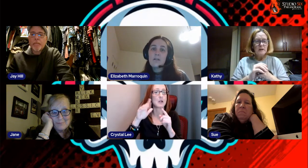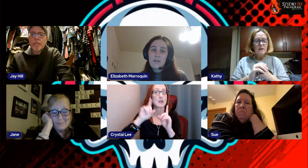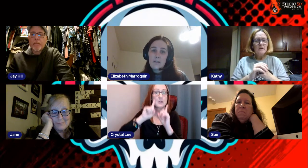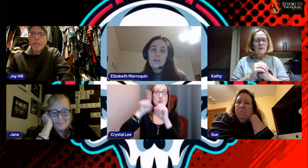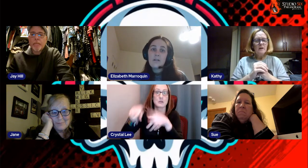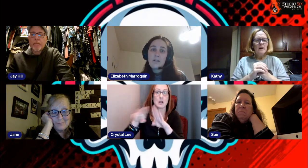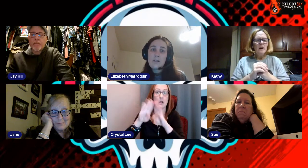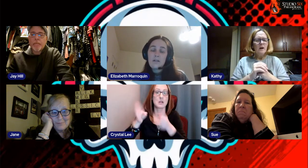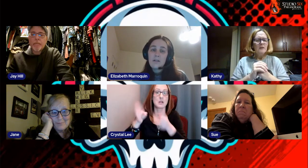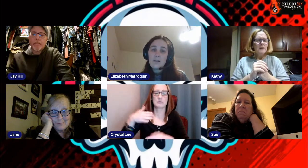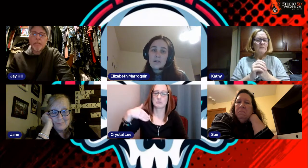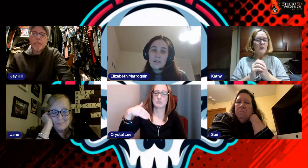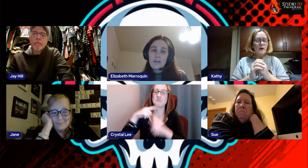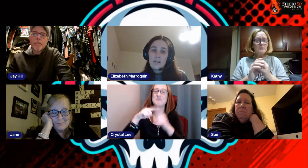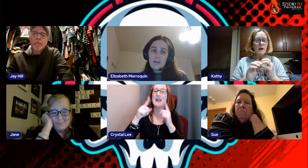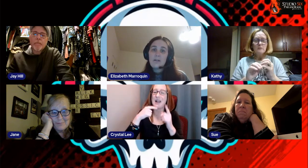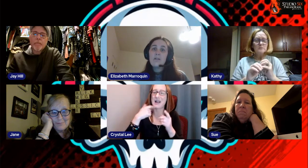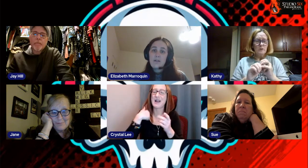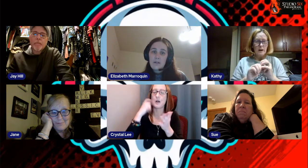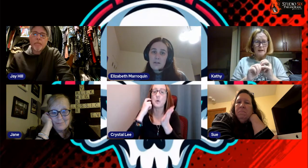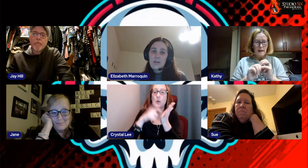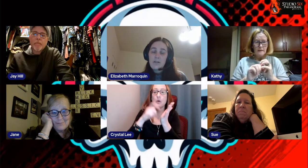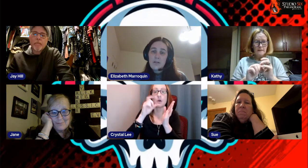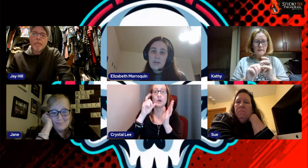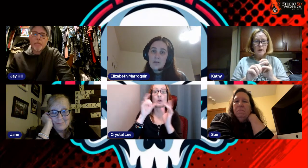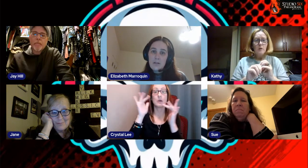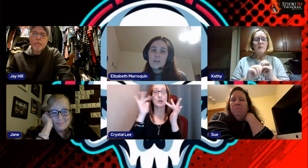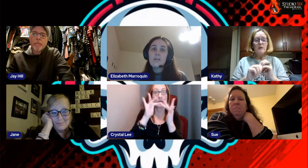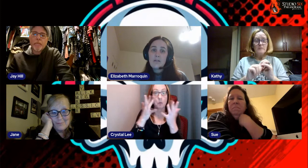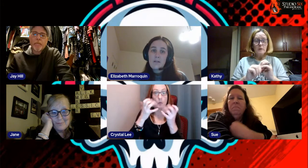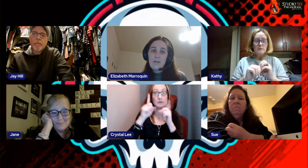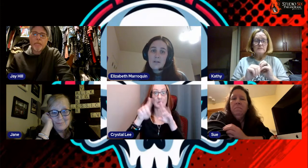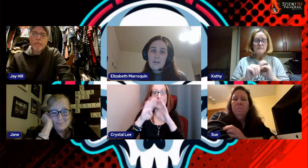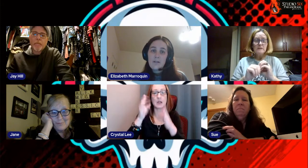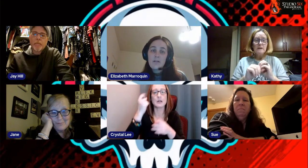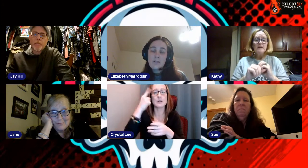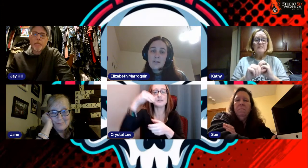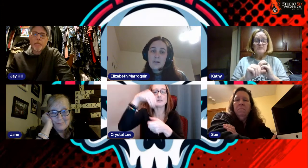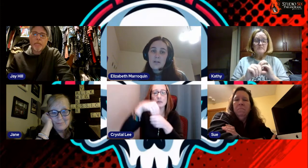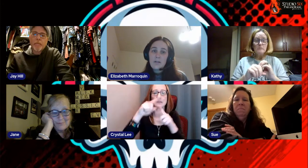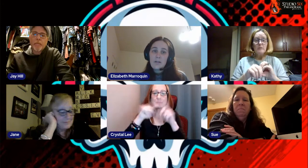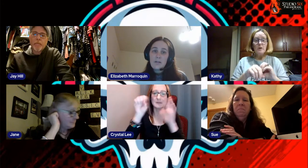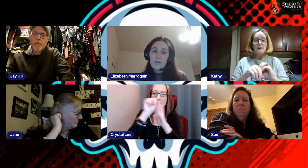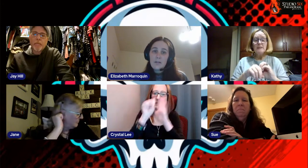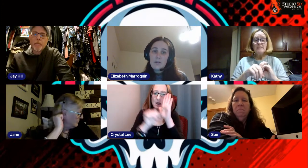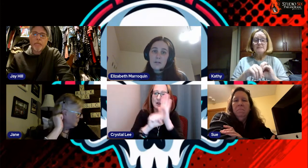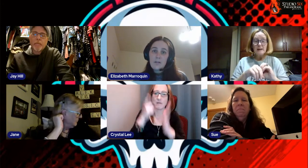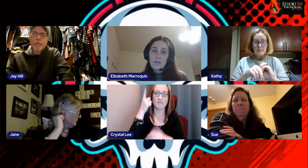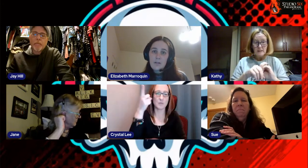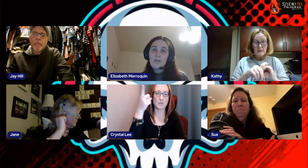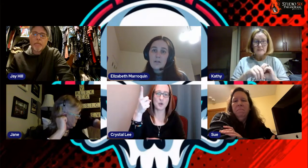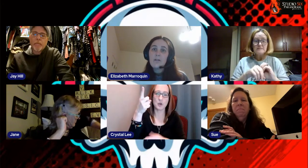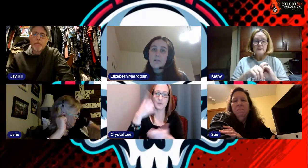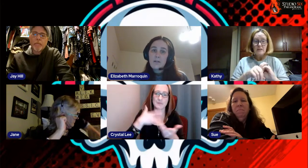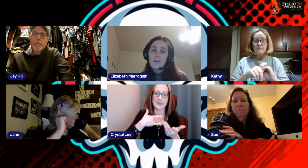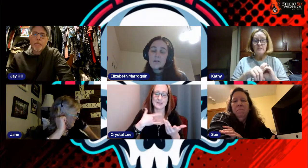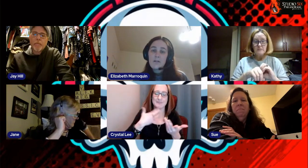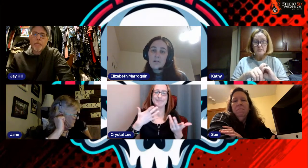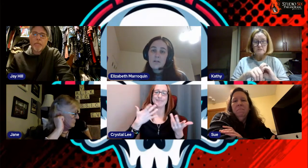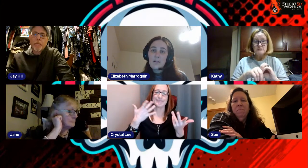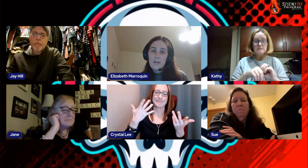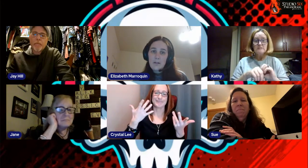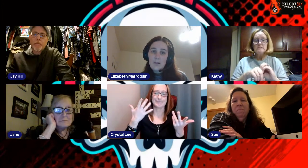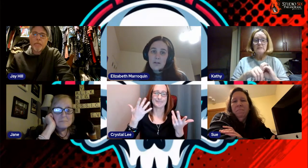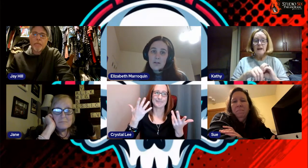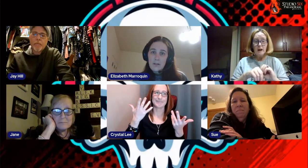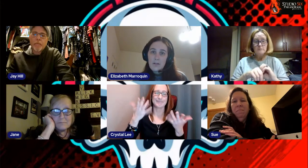questions. If I've gone to a house, no, not yet. But I've noticed there's something in the contact inside for the